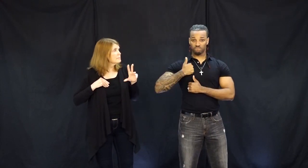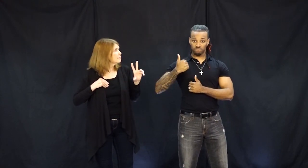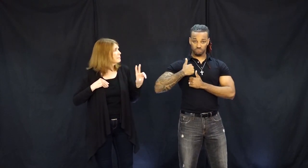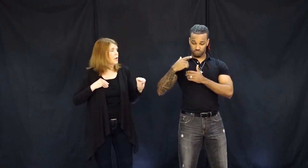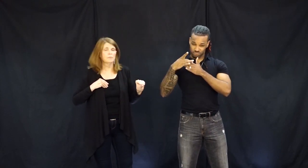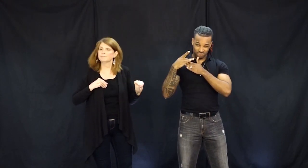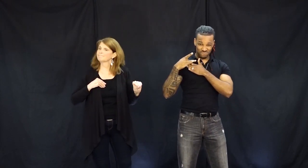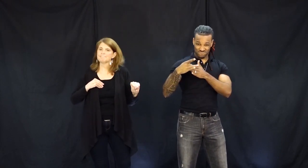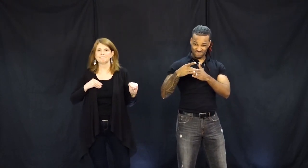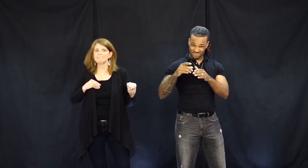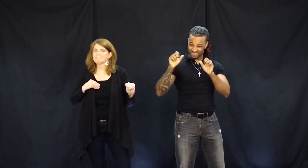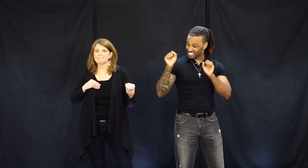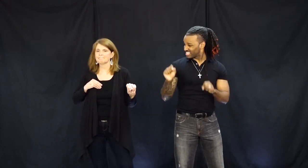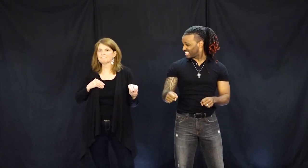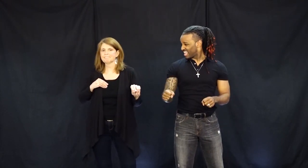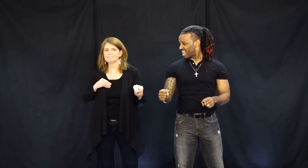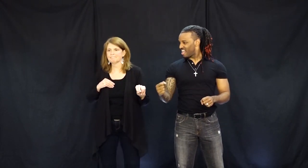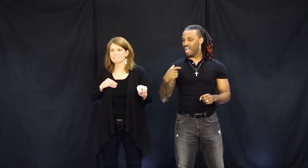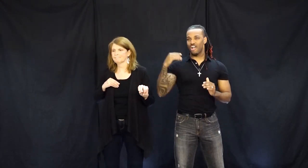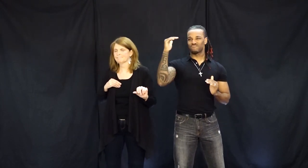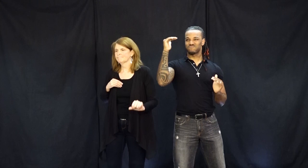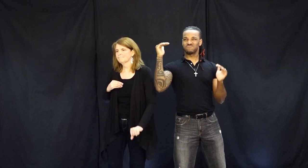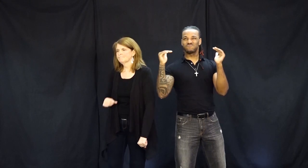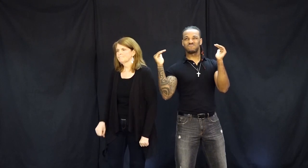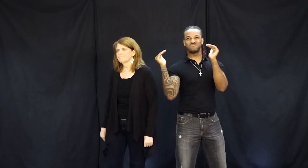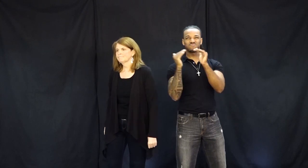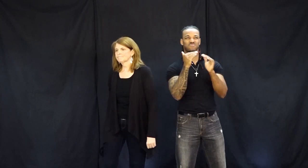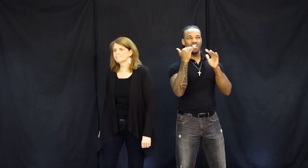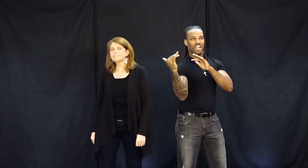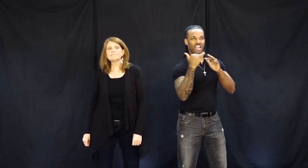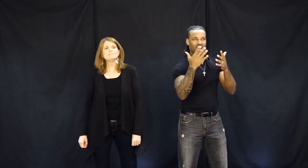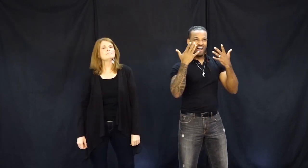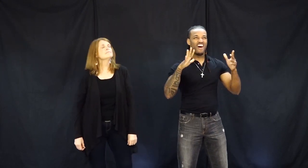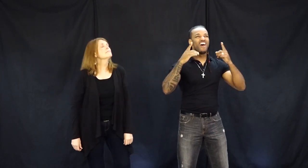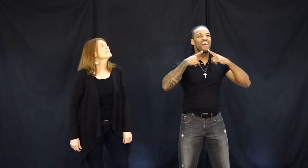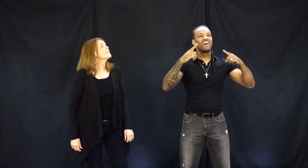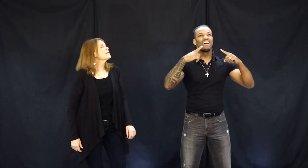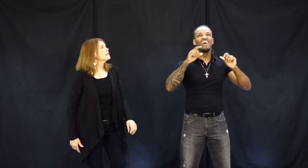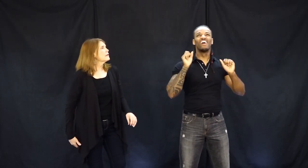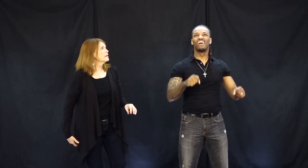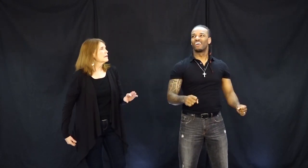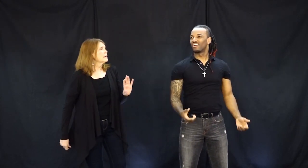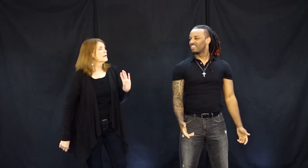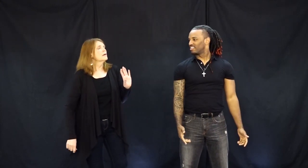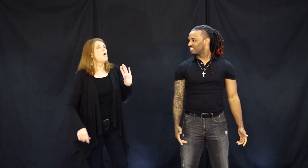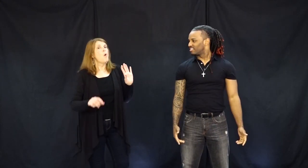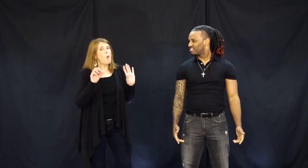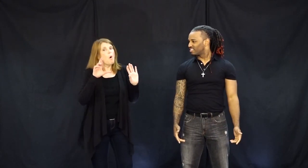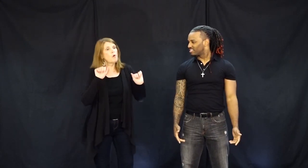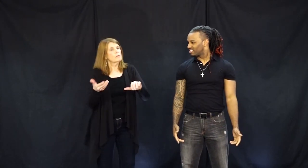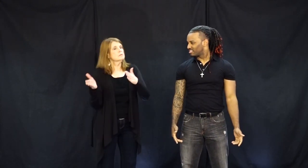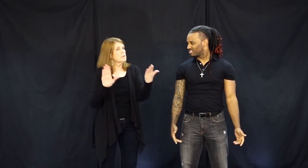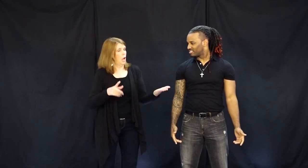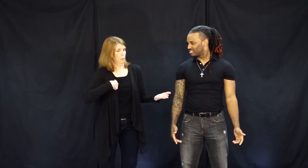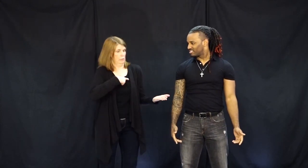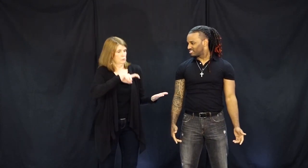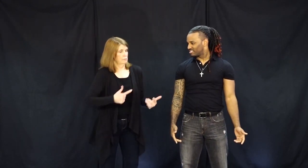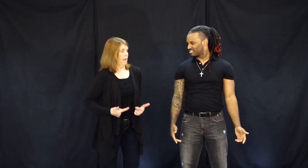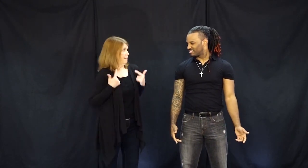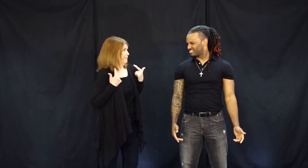gave me command of a battalion, a group of men to lead, I could fly above my station after the war. Or you could die, and we need you alive. I am